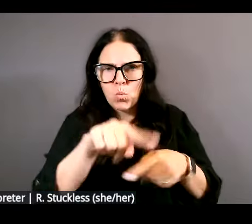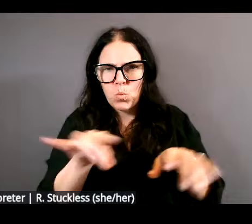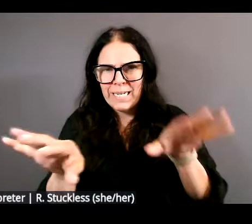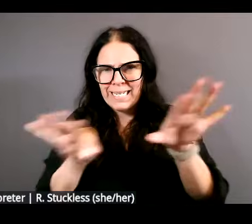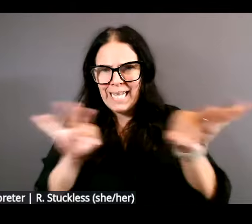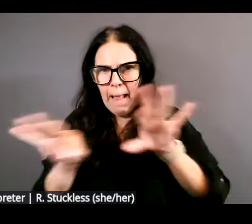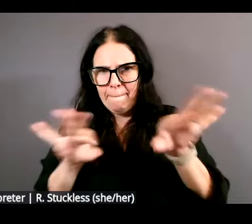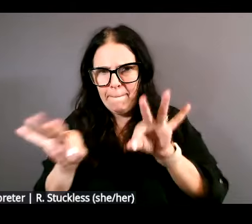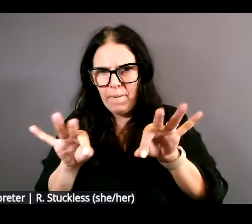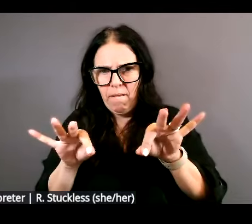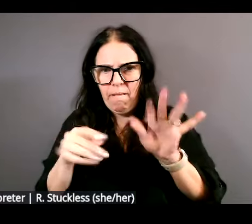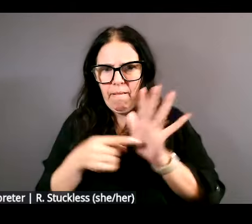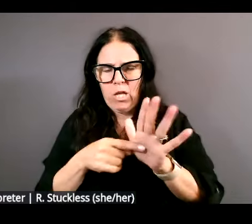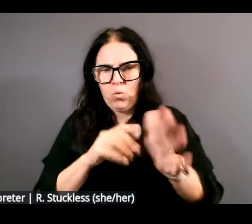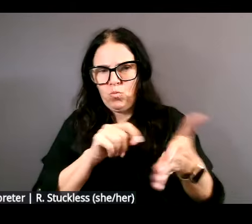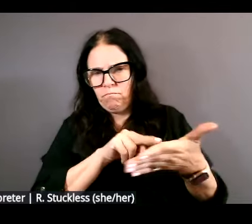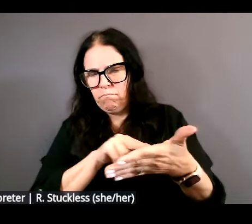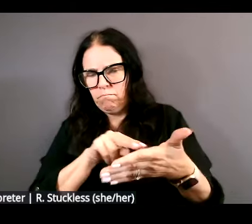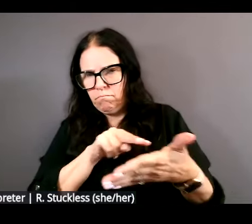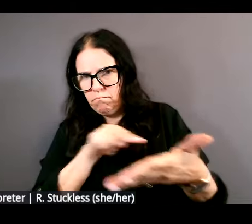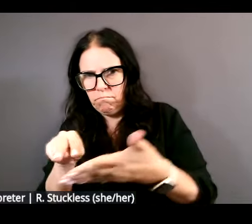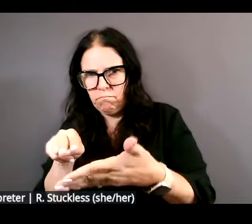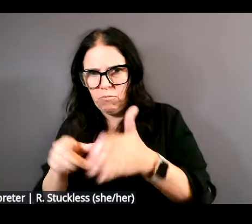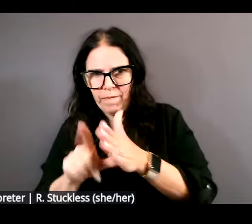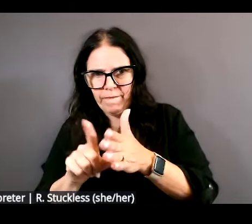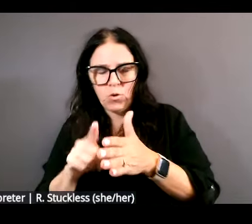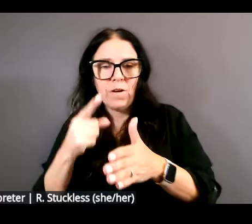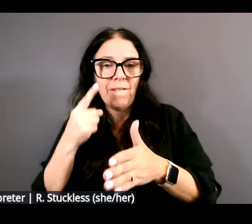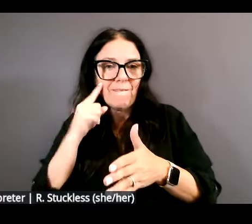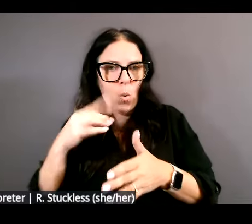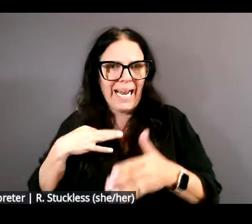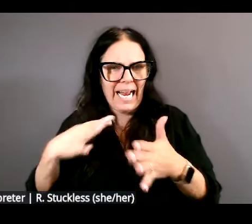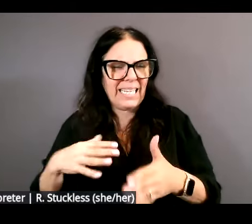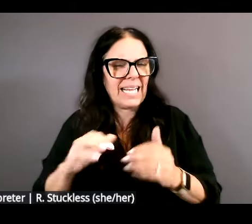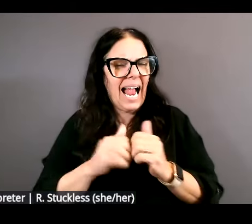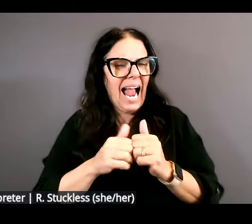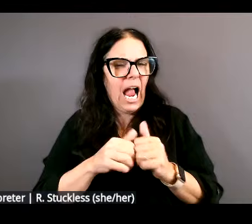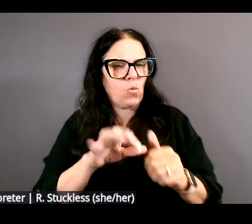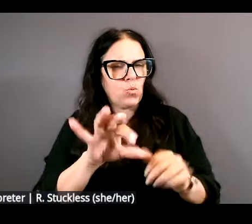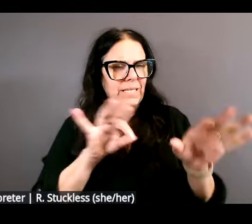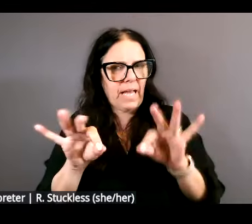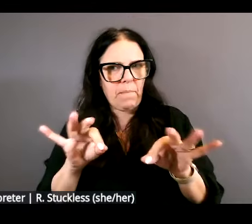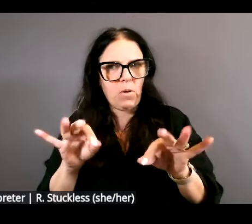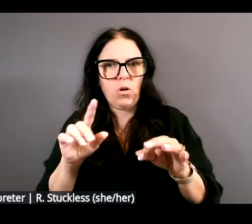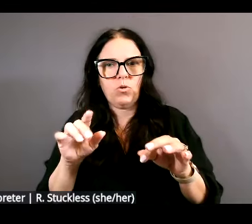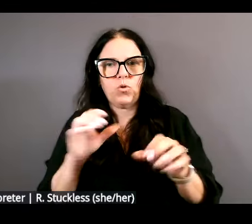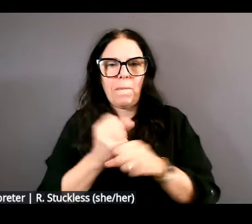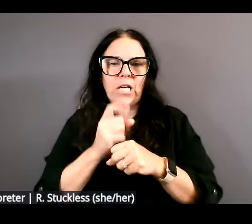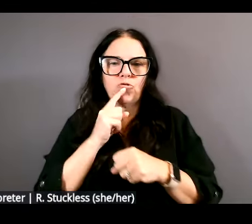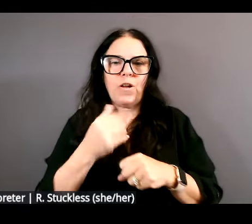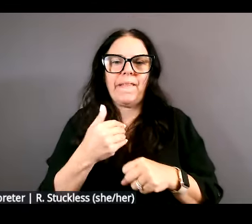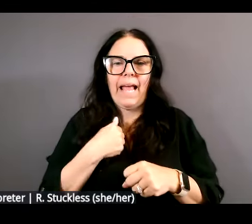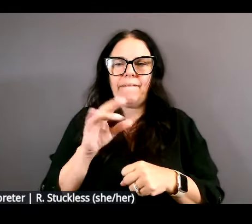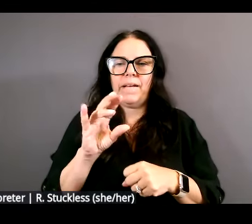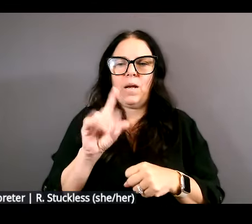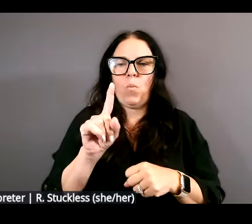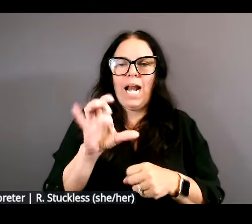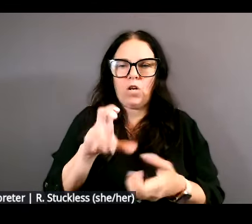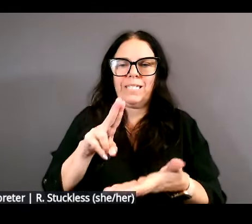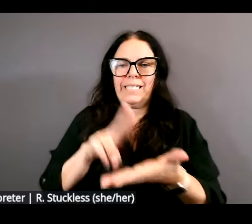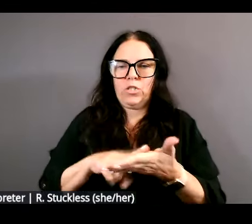Bureau sample that specific requirement that they have 100 signatures from 7 of the congressional districts? Because